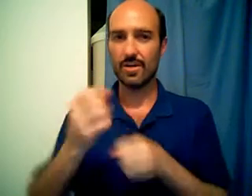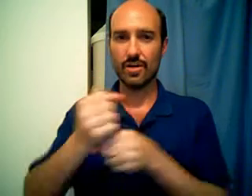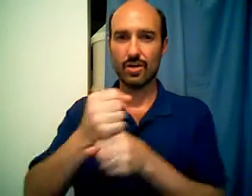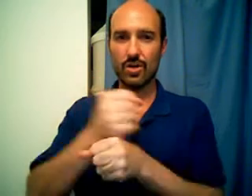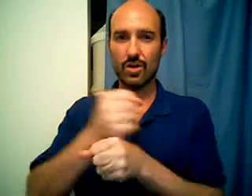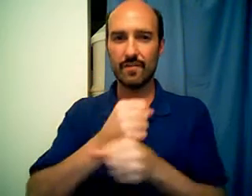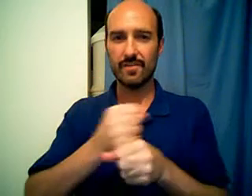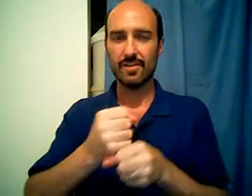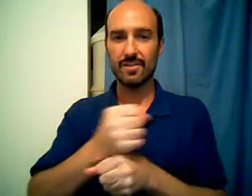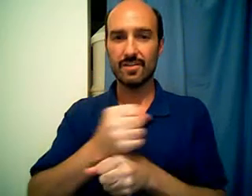Coffee.